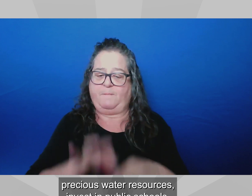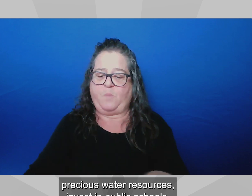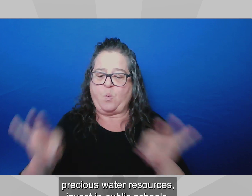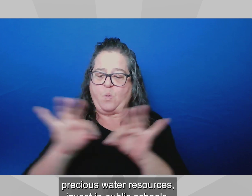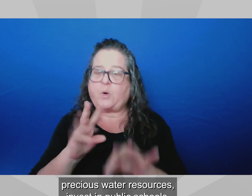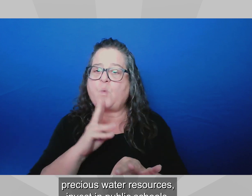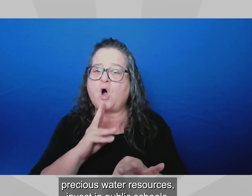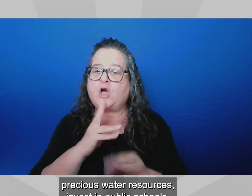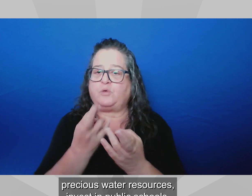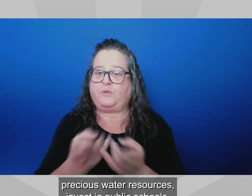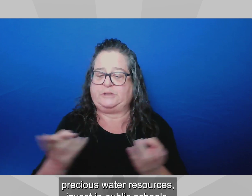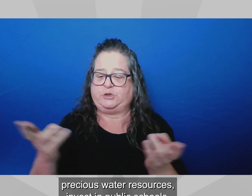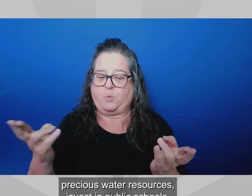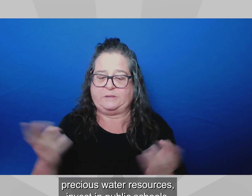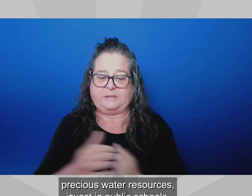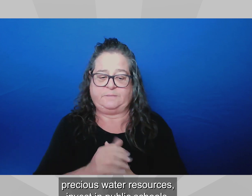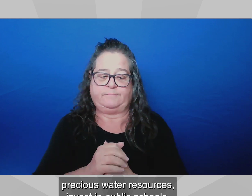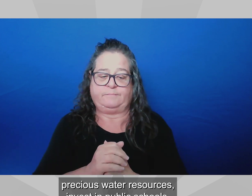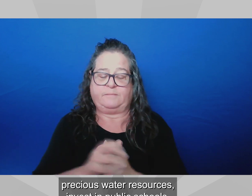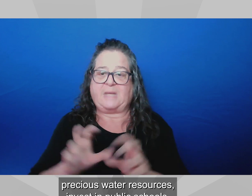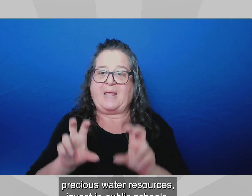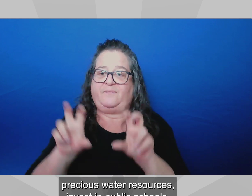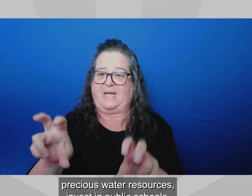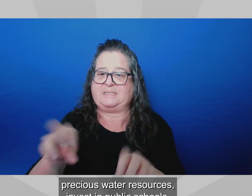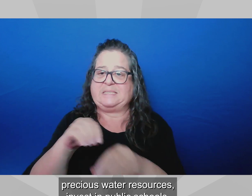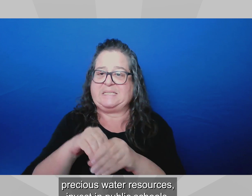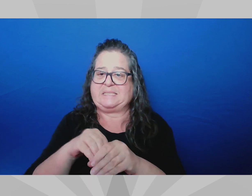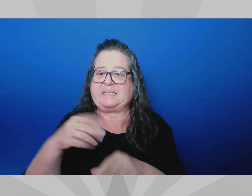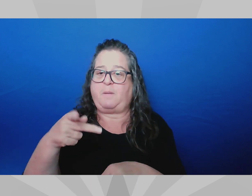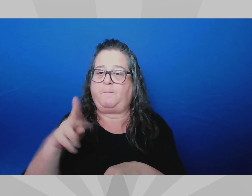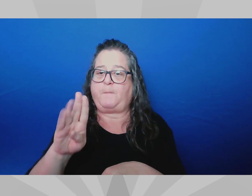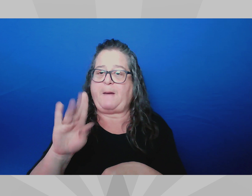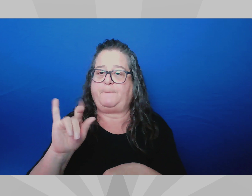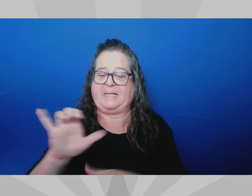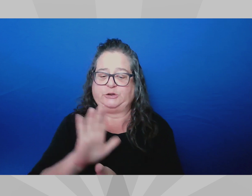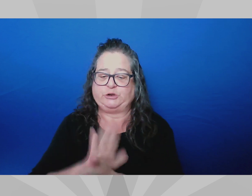water resources, invest in public schools,